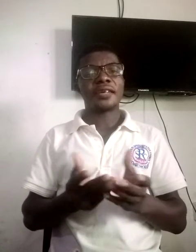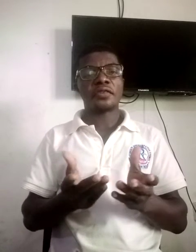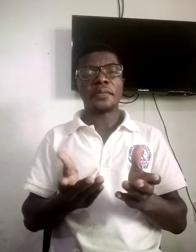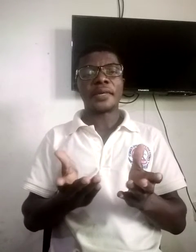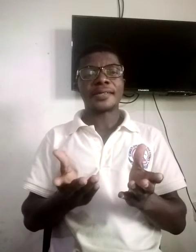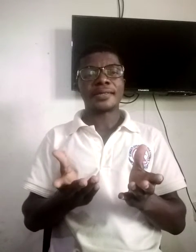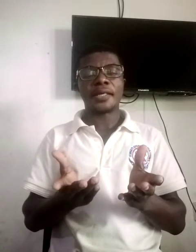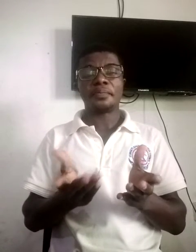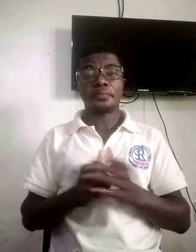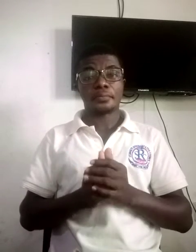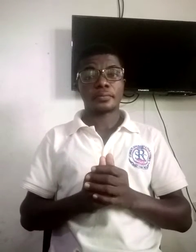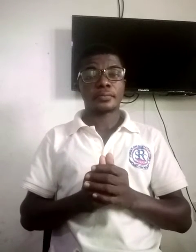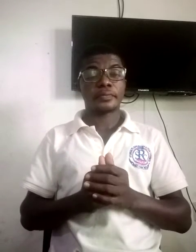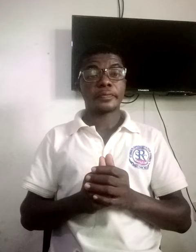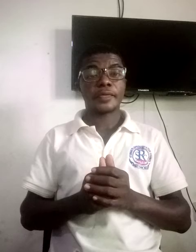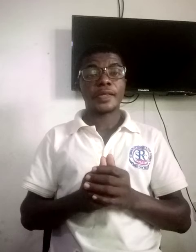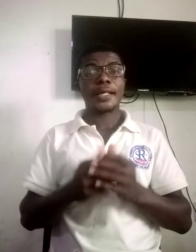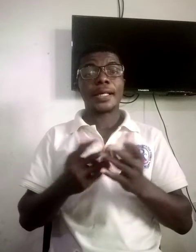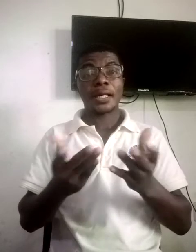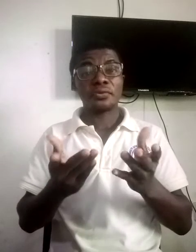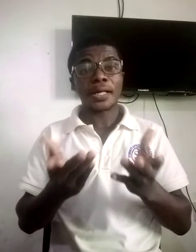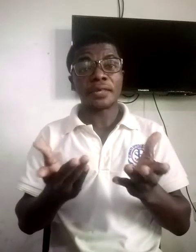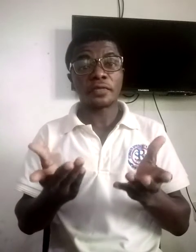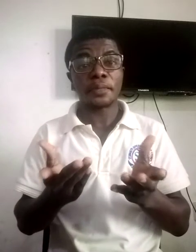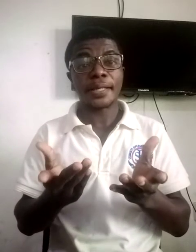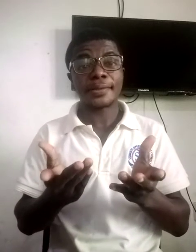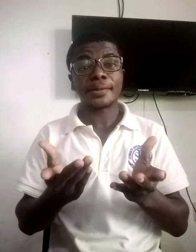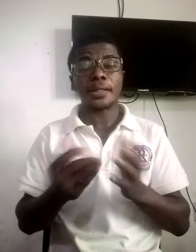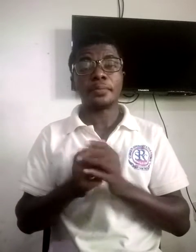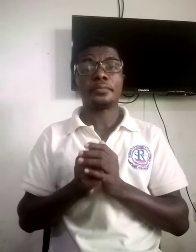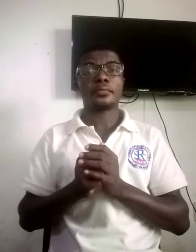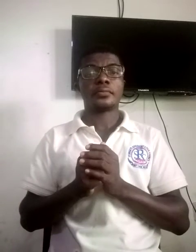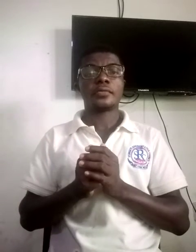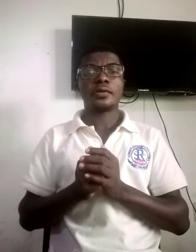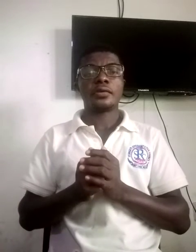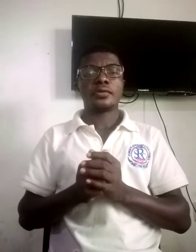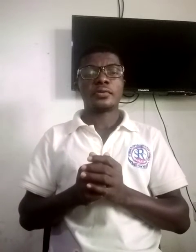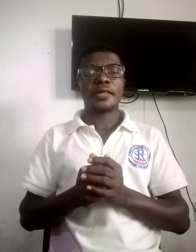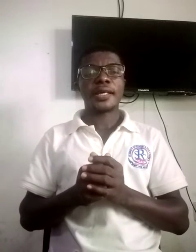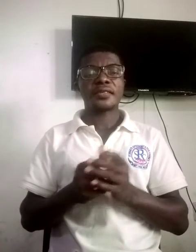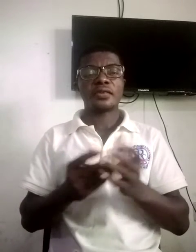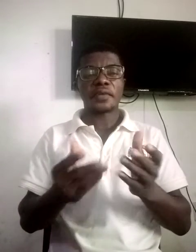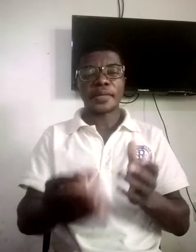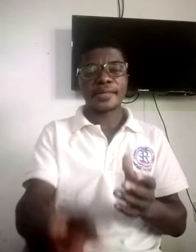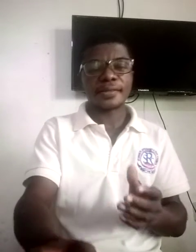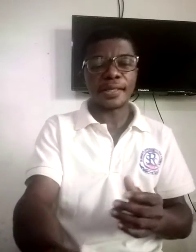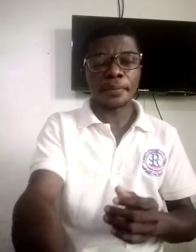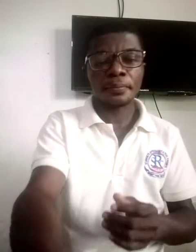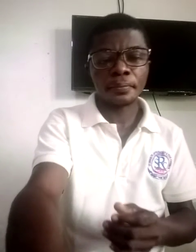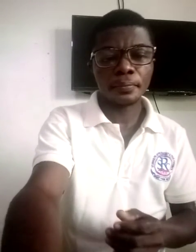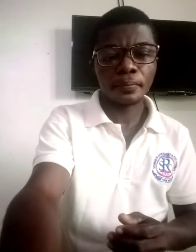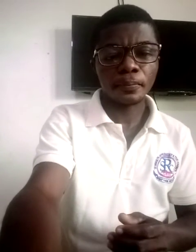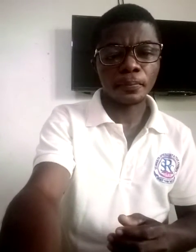of the person's name? How do you ask of the person's name? So in asking of the person's name,